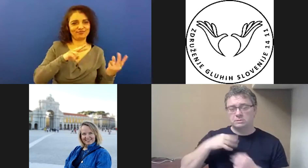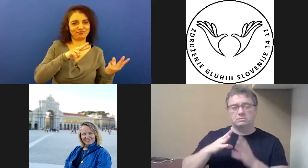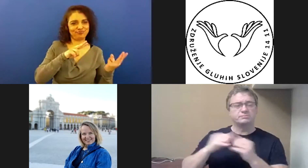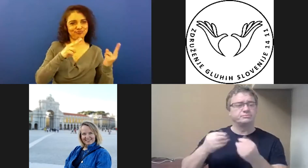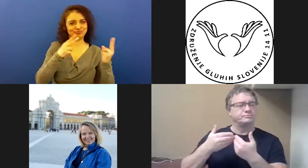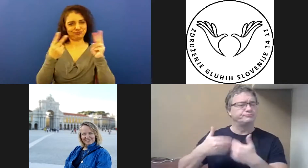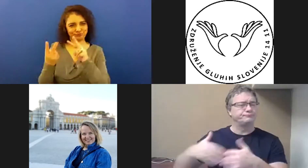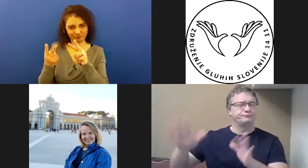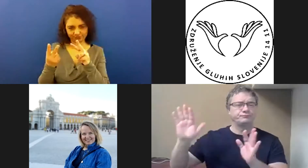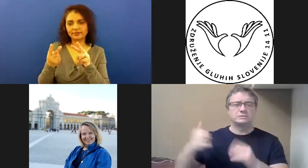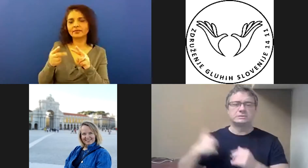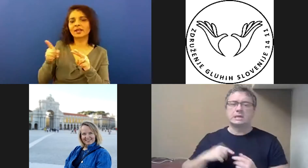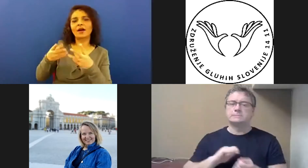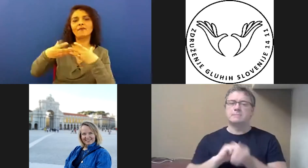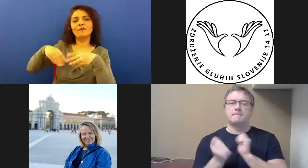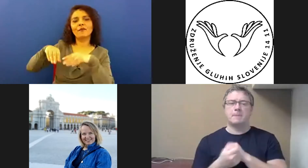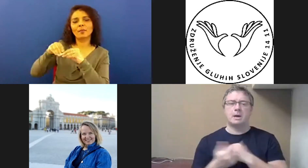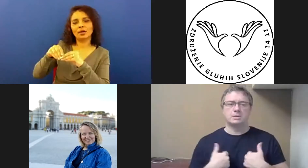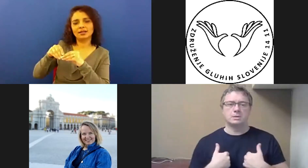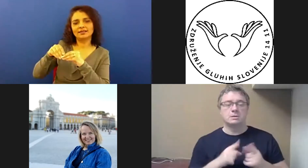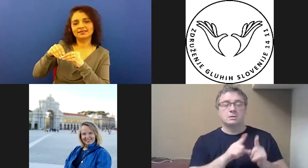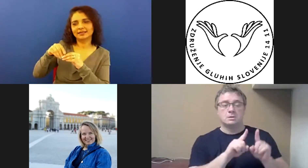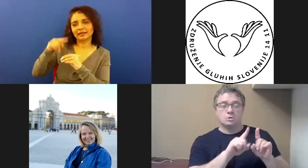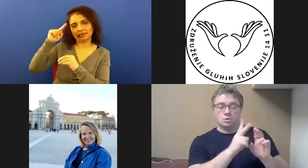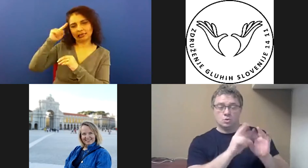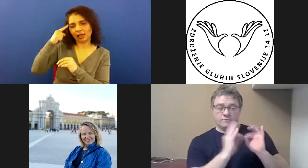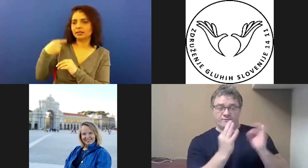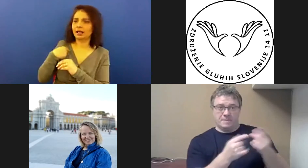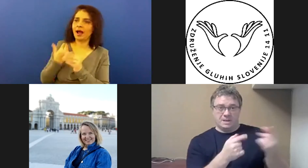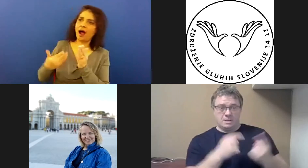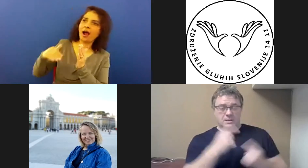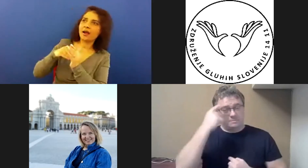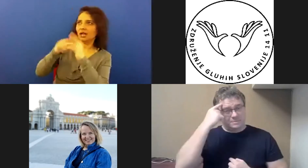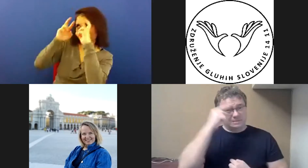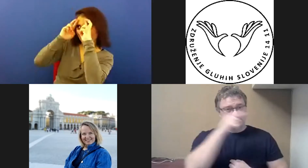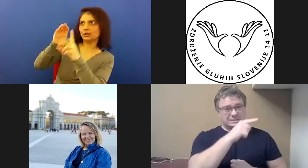Remember I told you my father passed away and I felt that my life was going to change. It did.